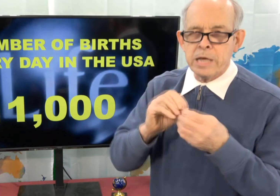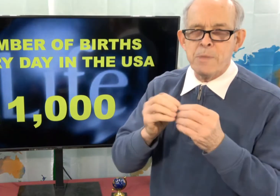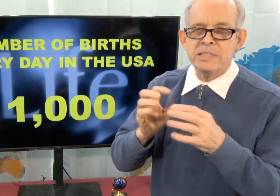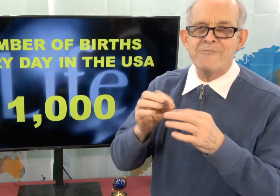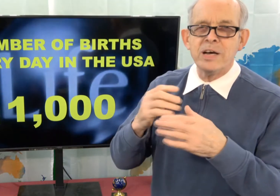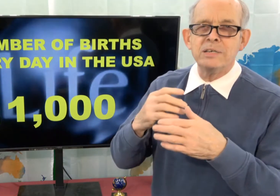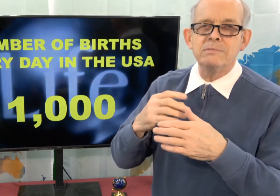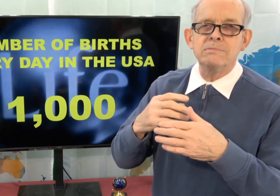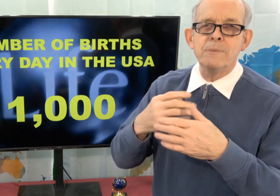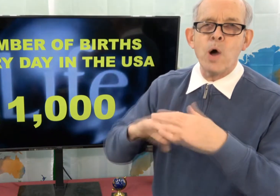Number.